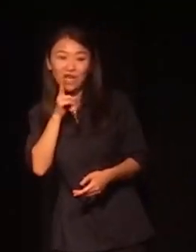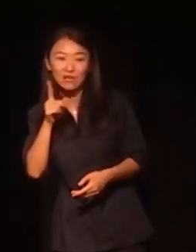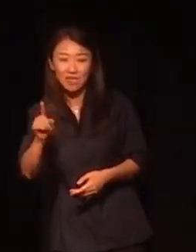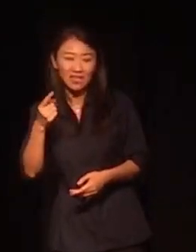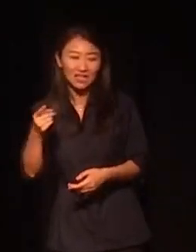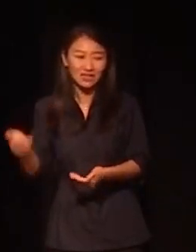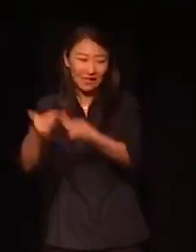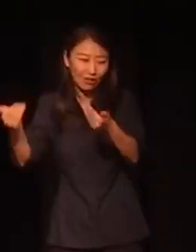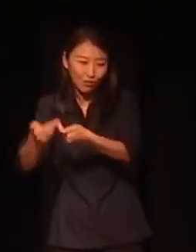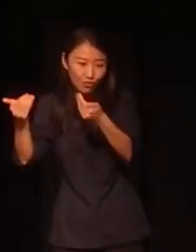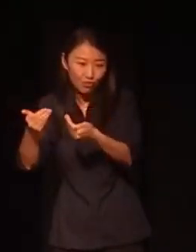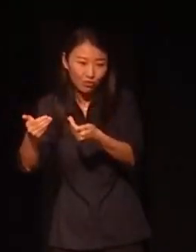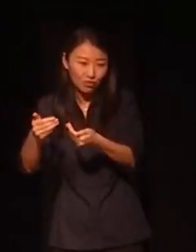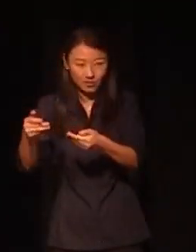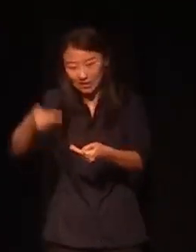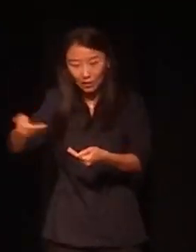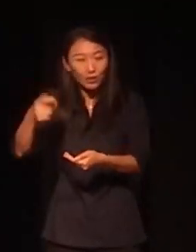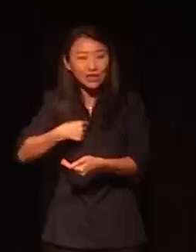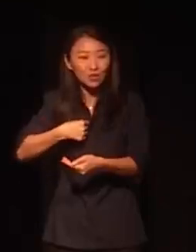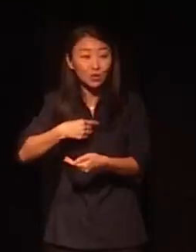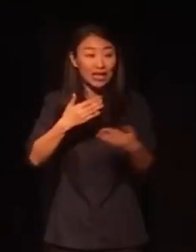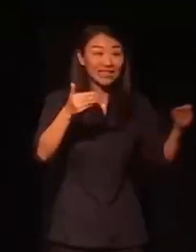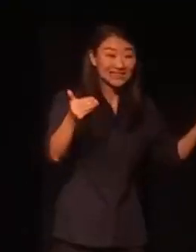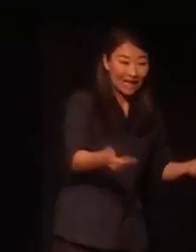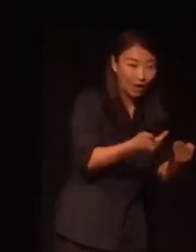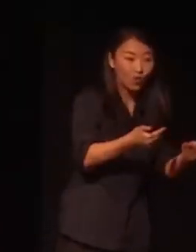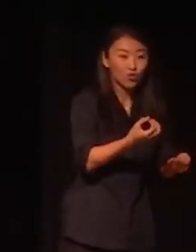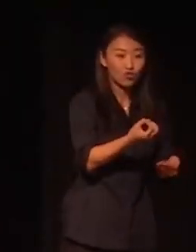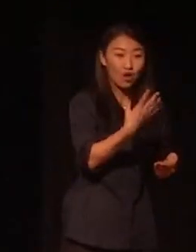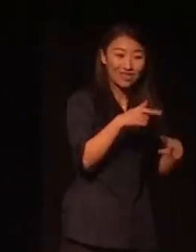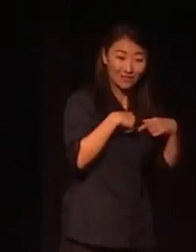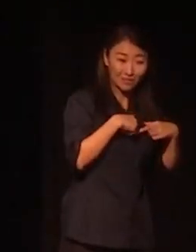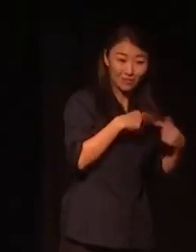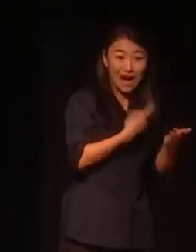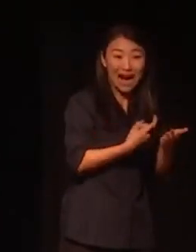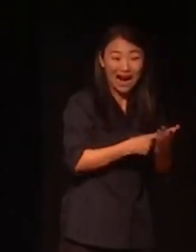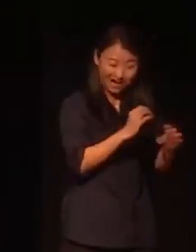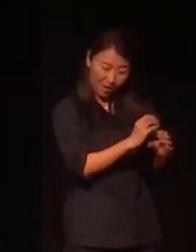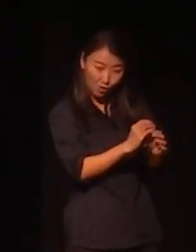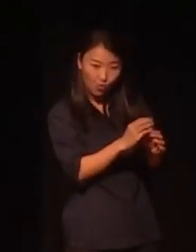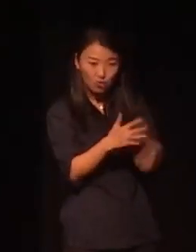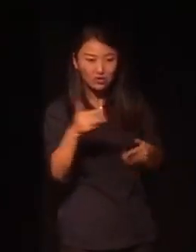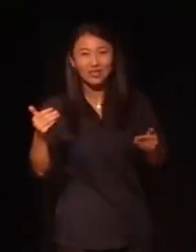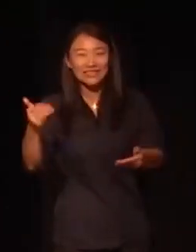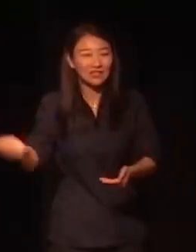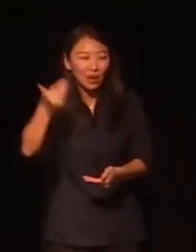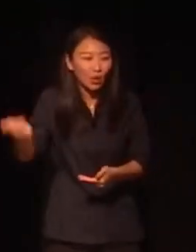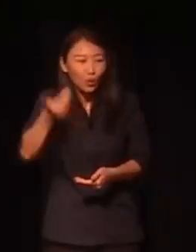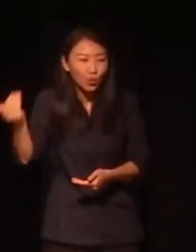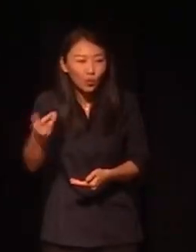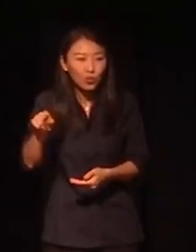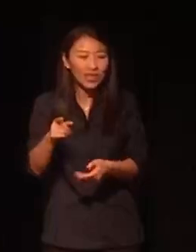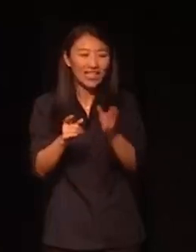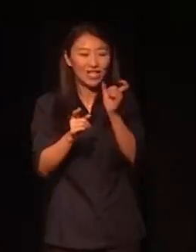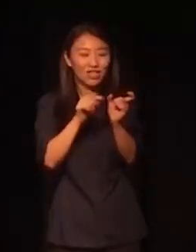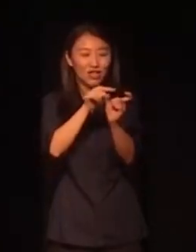got chao cai xin xia qiu, stir fried prawn balls with cabbage hearts. And then